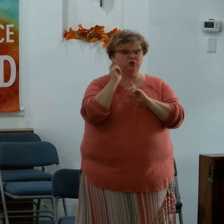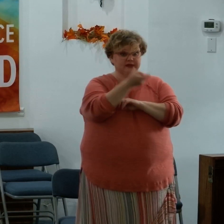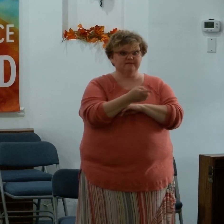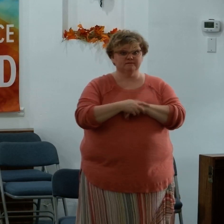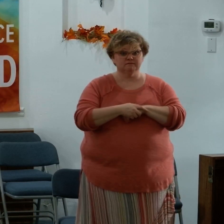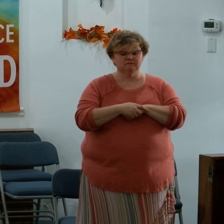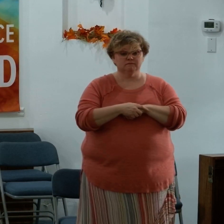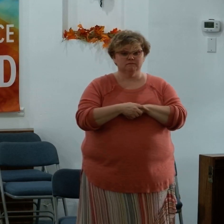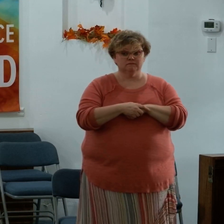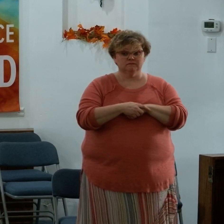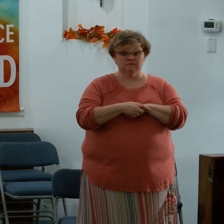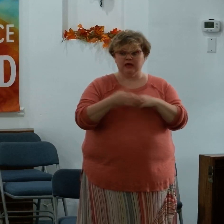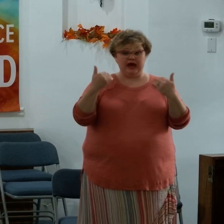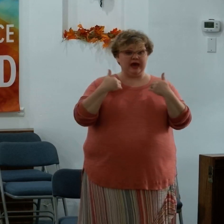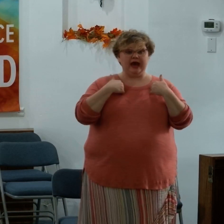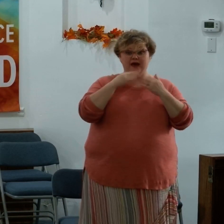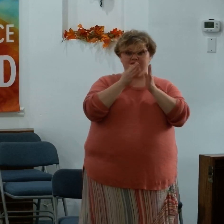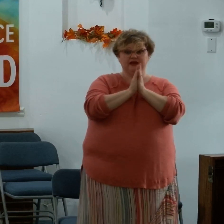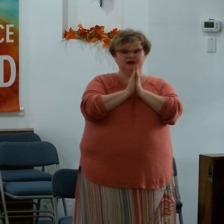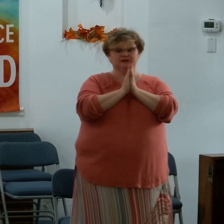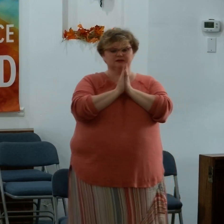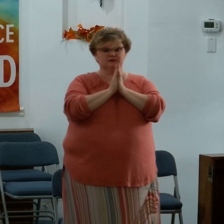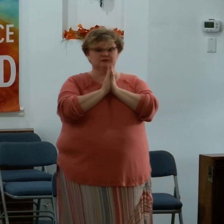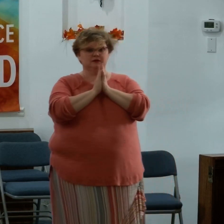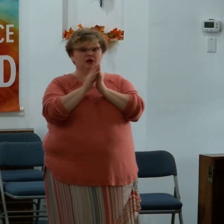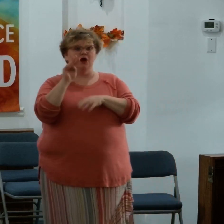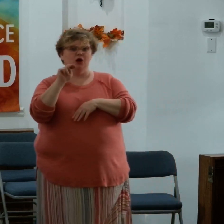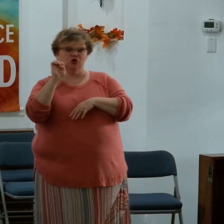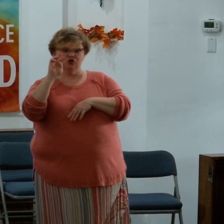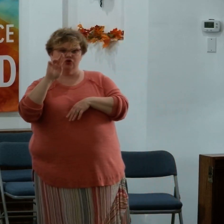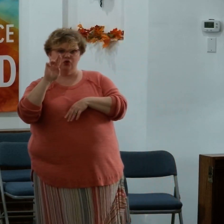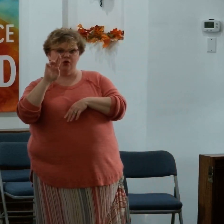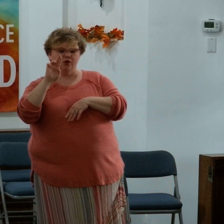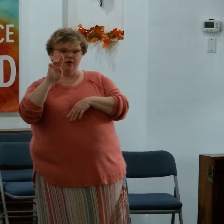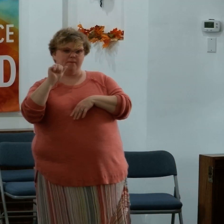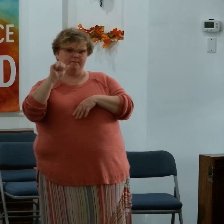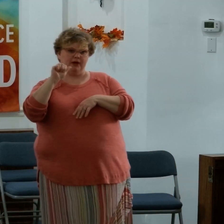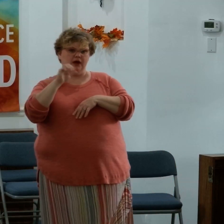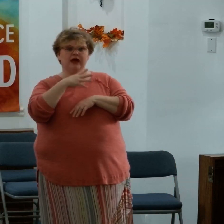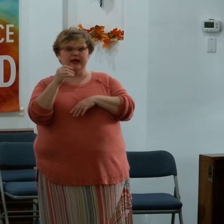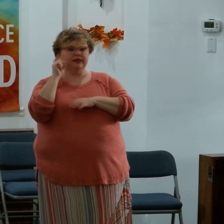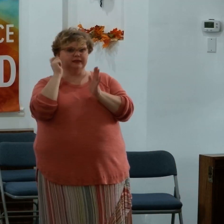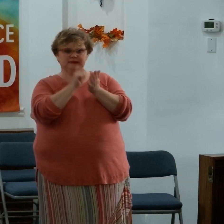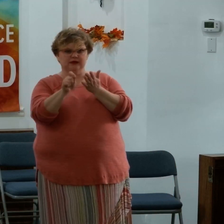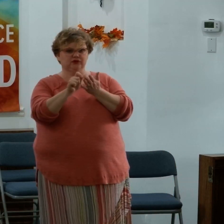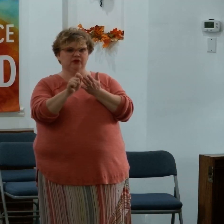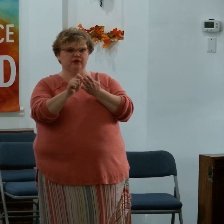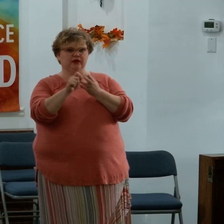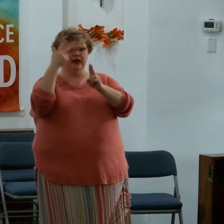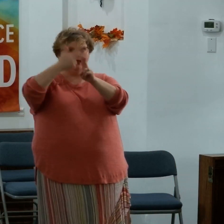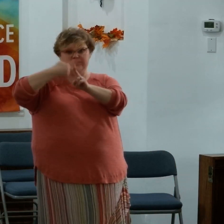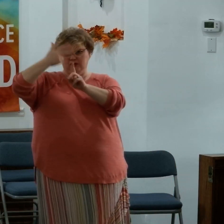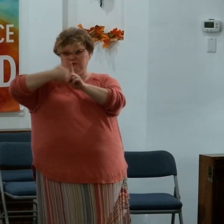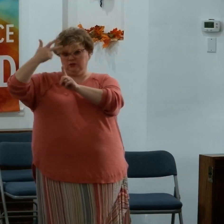contributions. I have asked I've asked Norma and the secretary of the church each quarter, four times